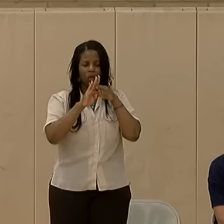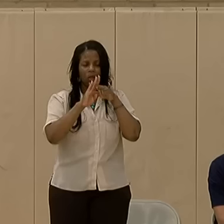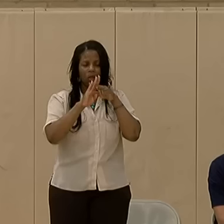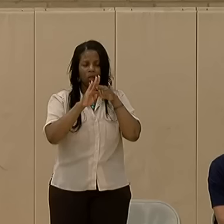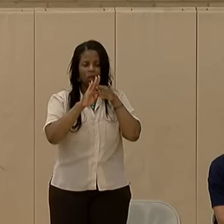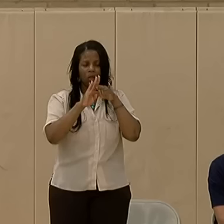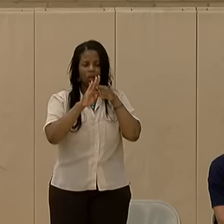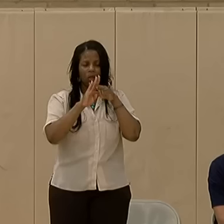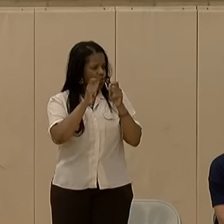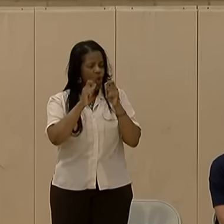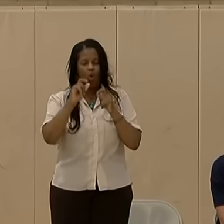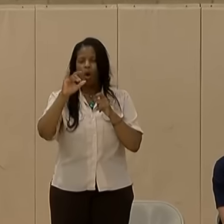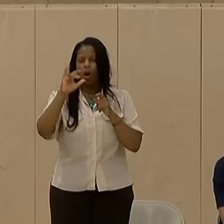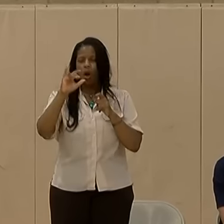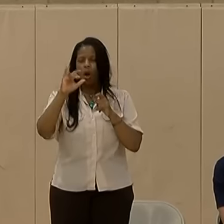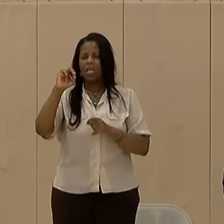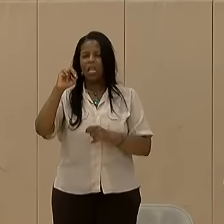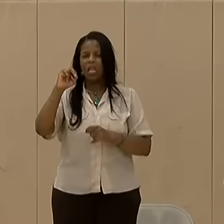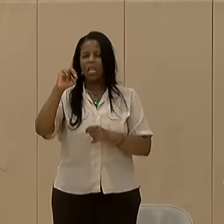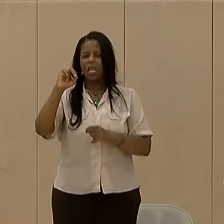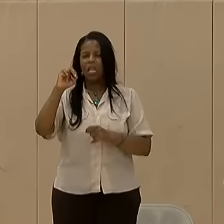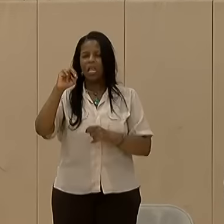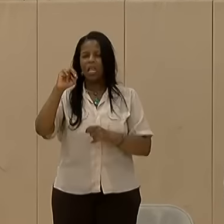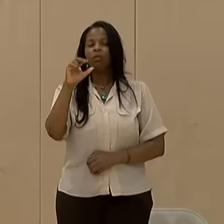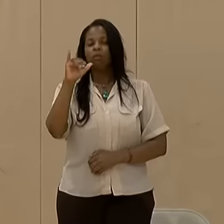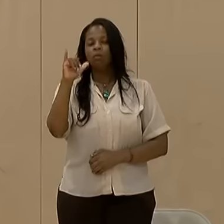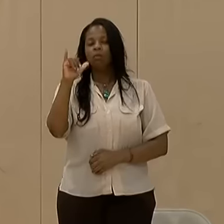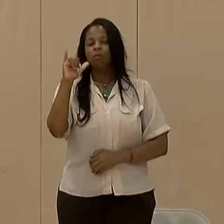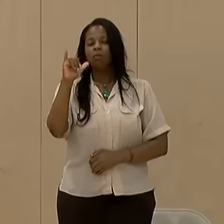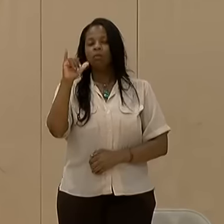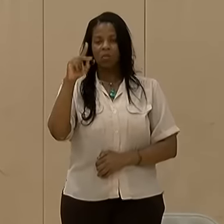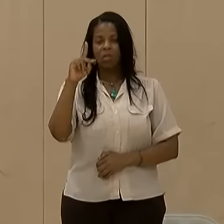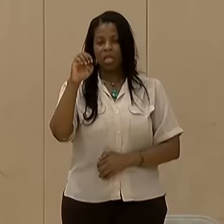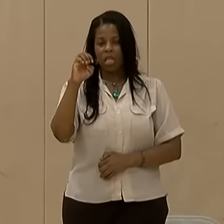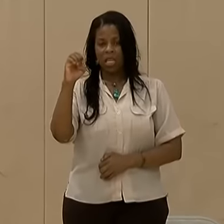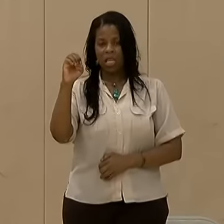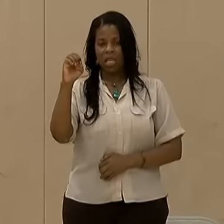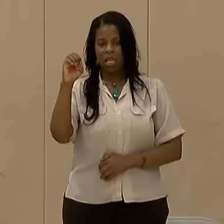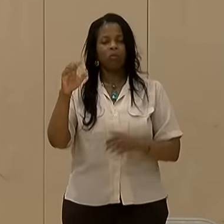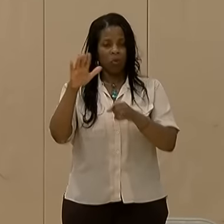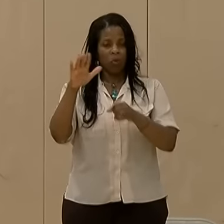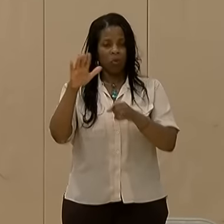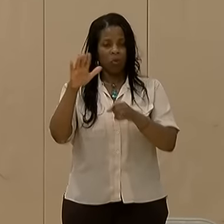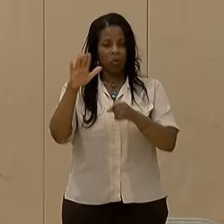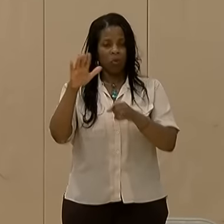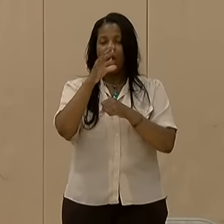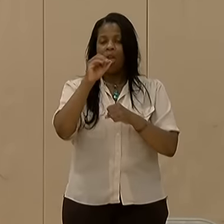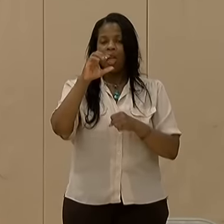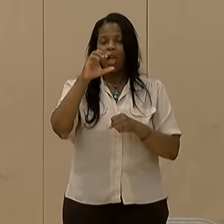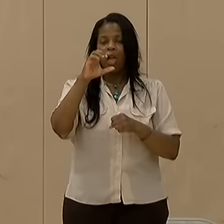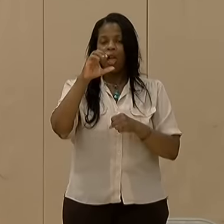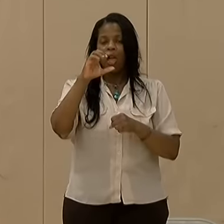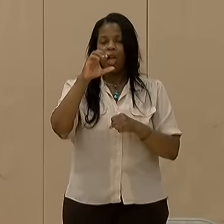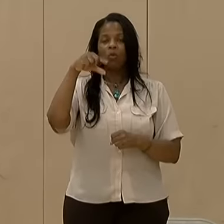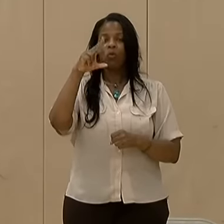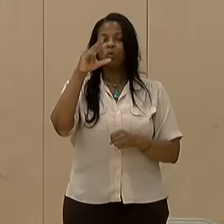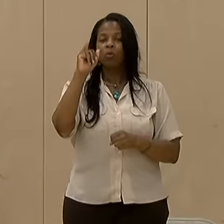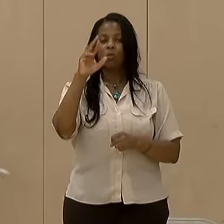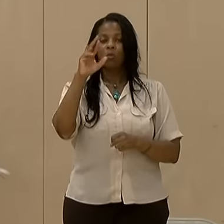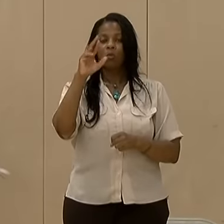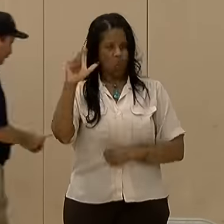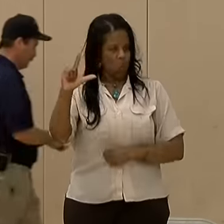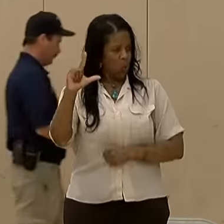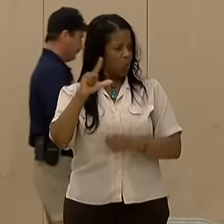Canyon, Squirrel Valley, Mount Mesa, South Lake, Weldon, and the Kelso Valley area. For those who